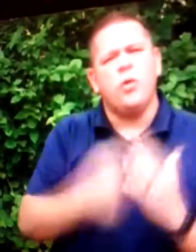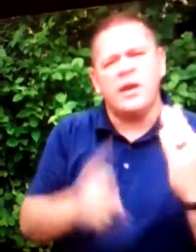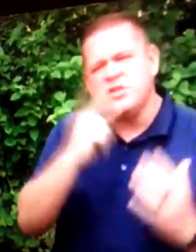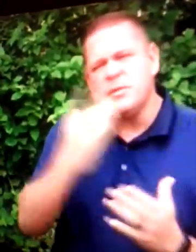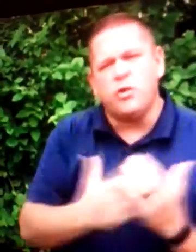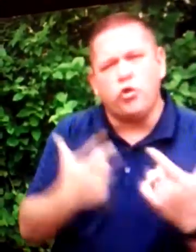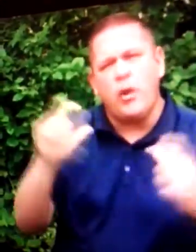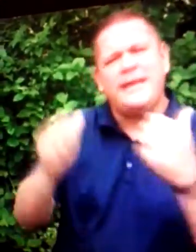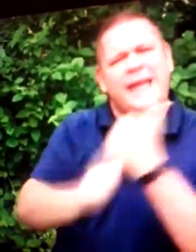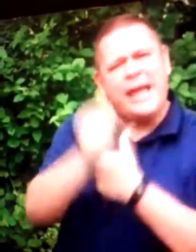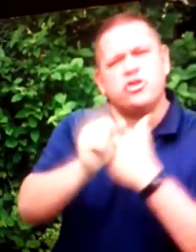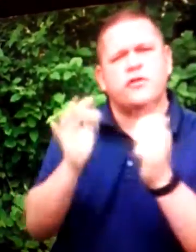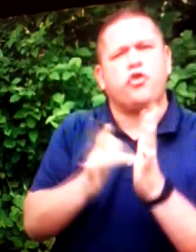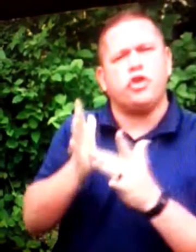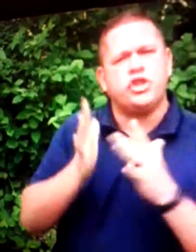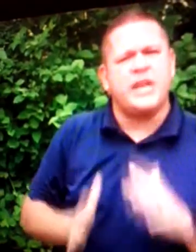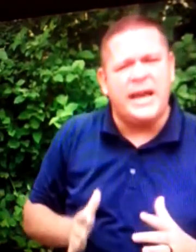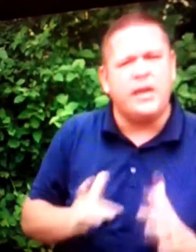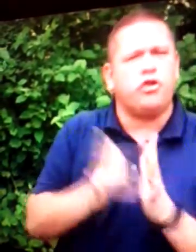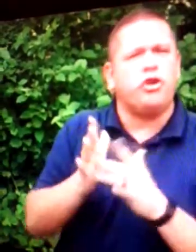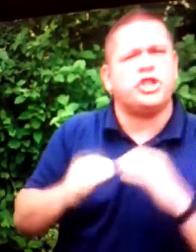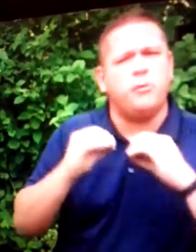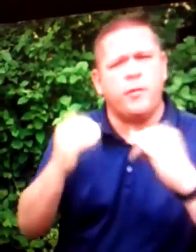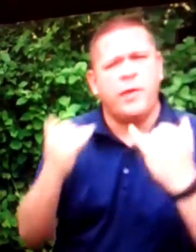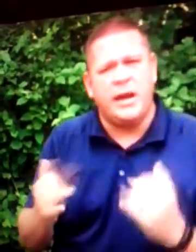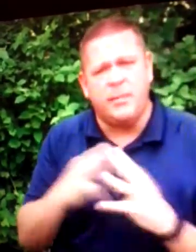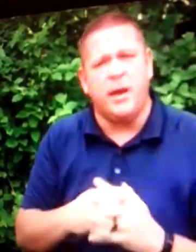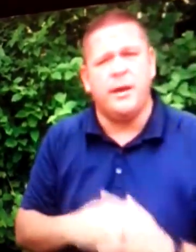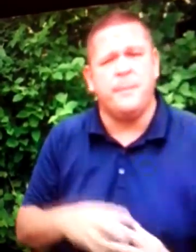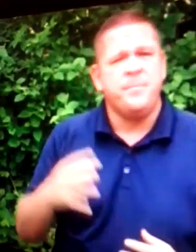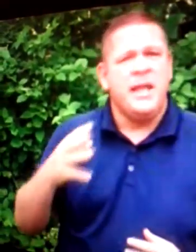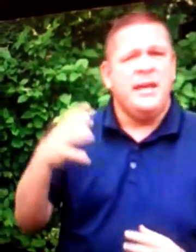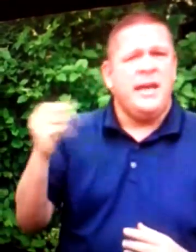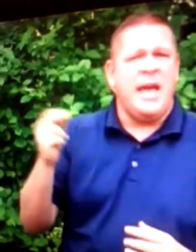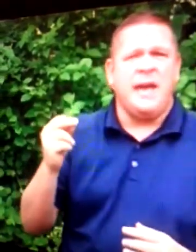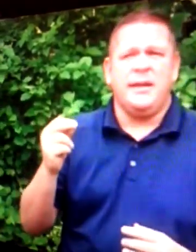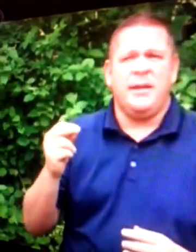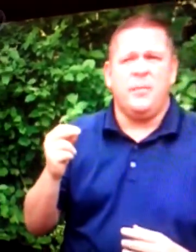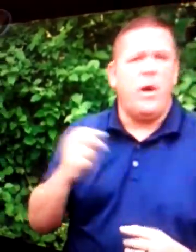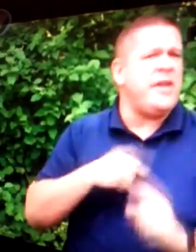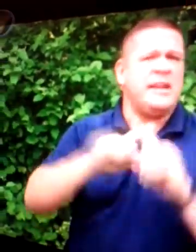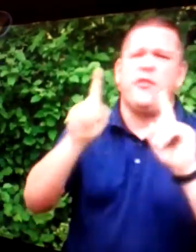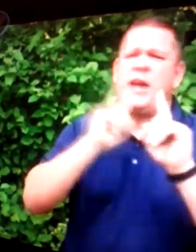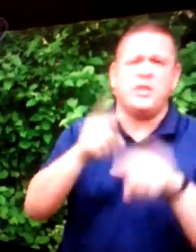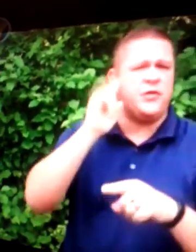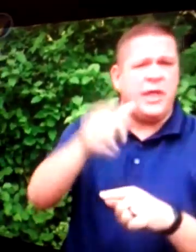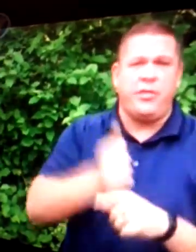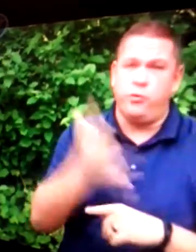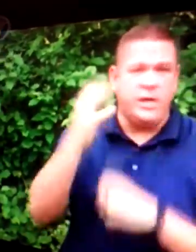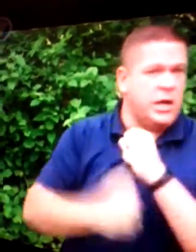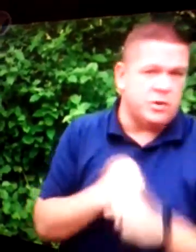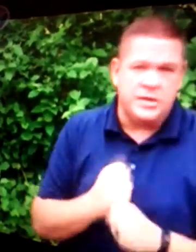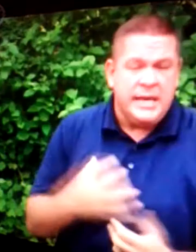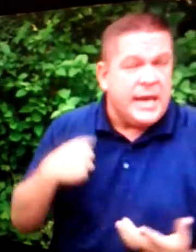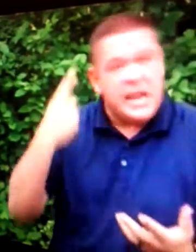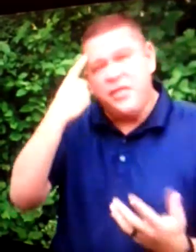often, what is some of the great dangers of Christianity and Christian movement right now in America? And, well, I've had different answers for that through the years. And